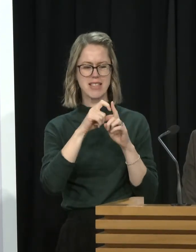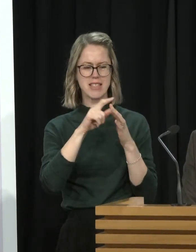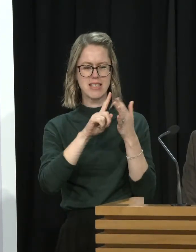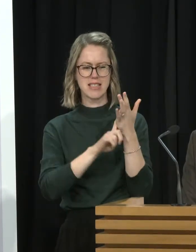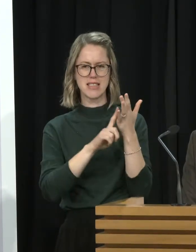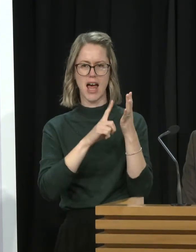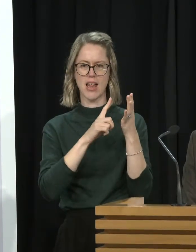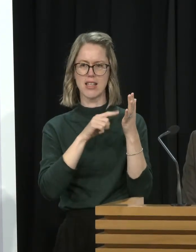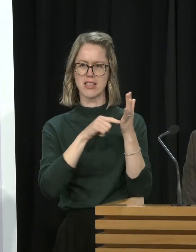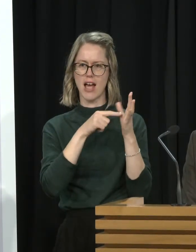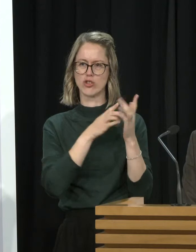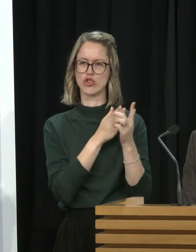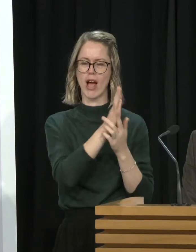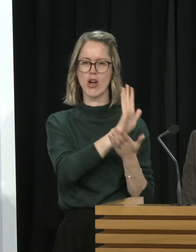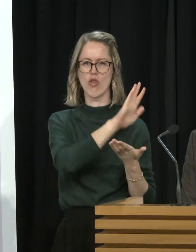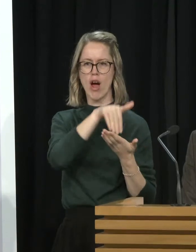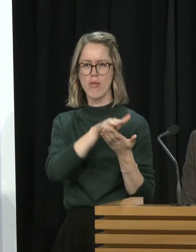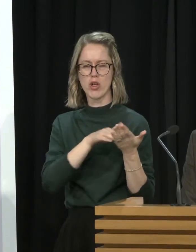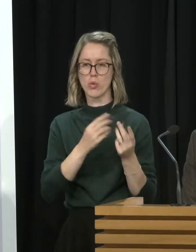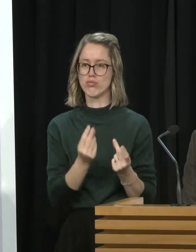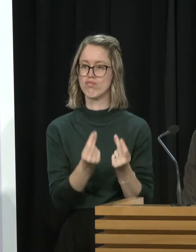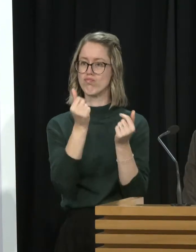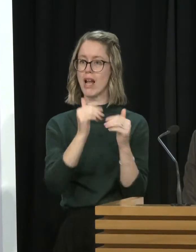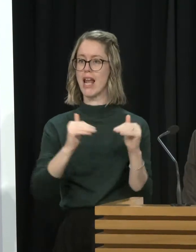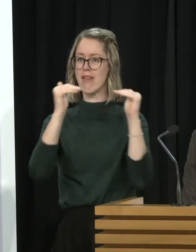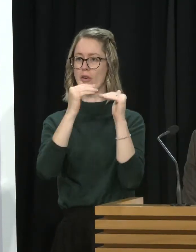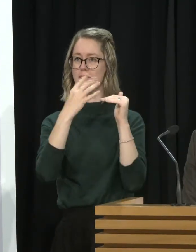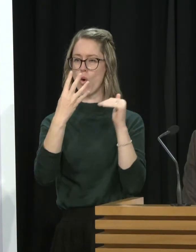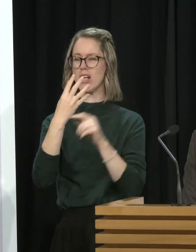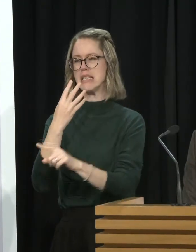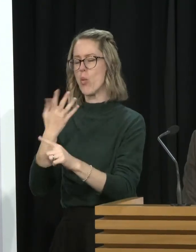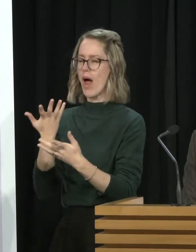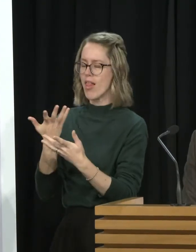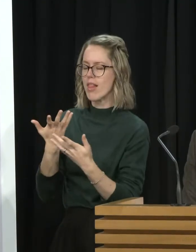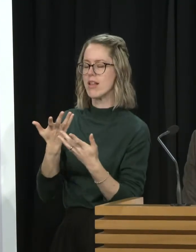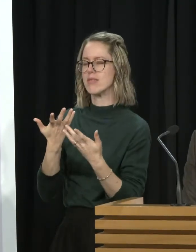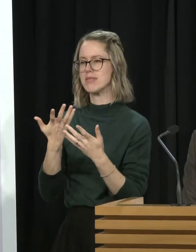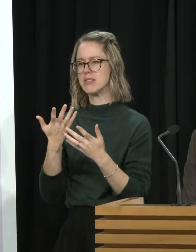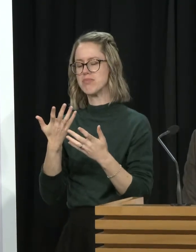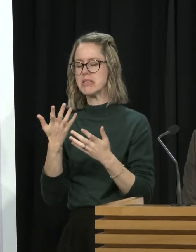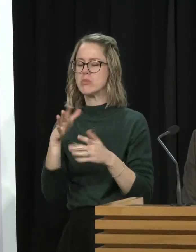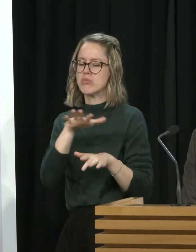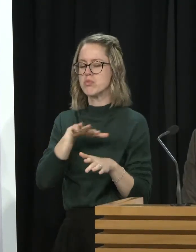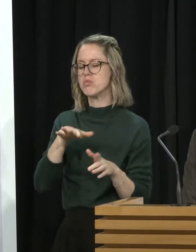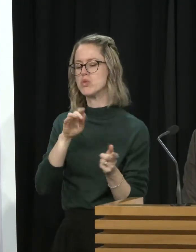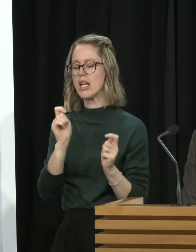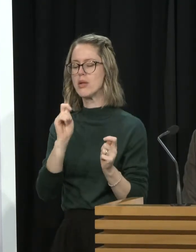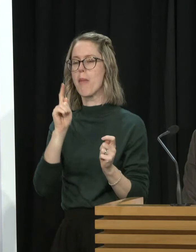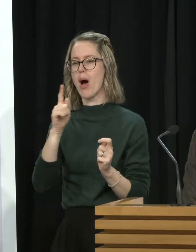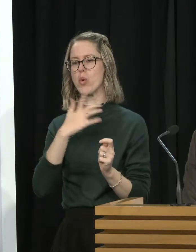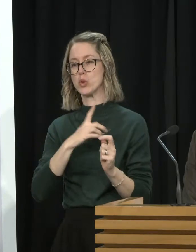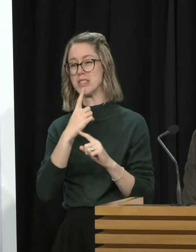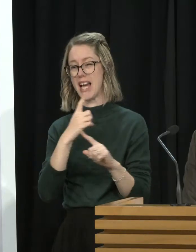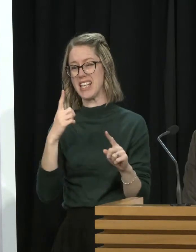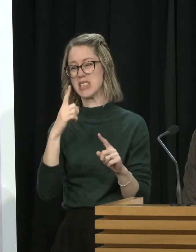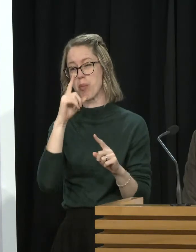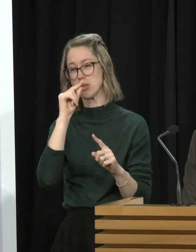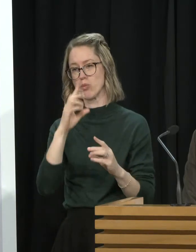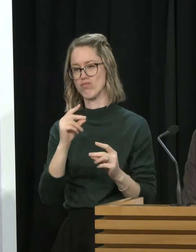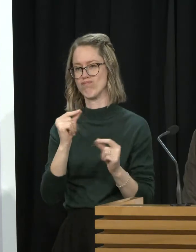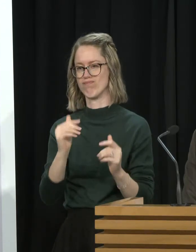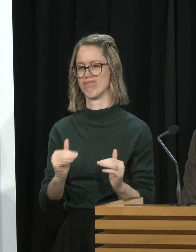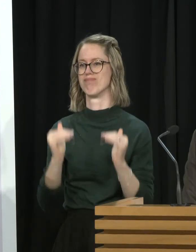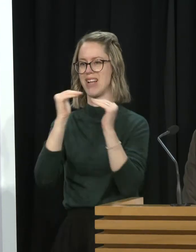to alert level 4. It depends on the circumstances, but I guess what I wanted to foreshadow today is that it's certainly more likely that